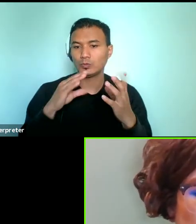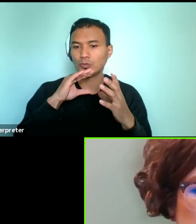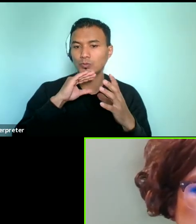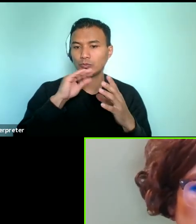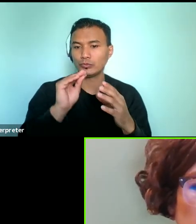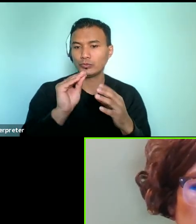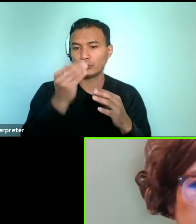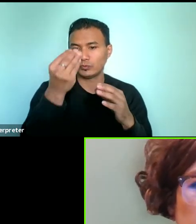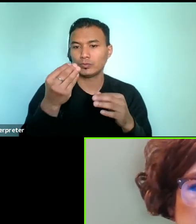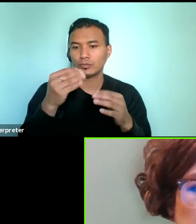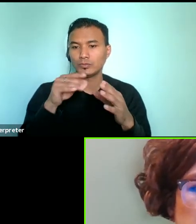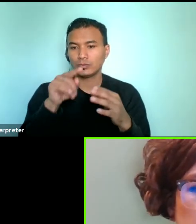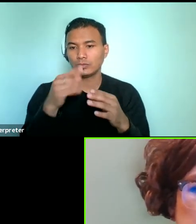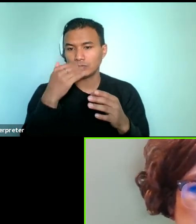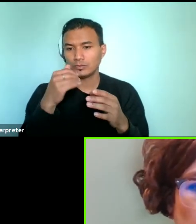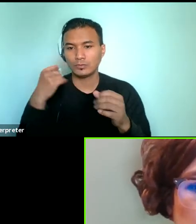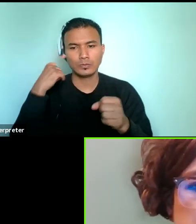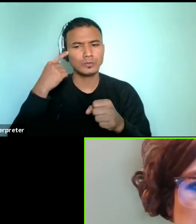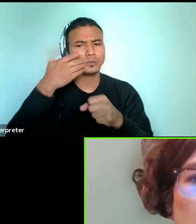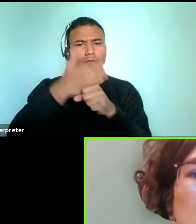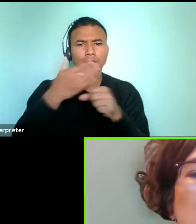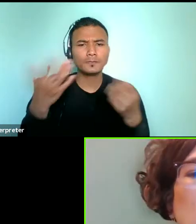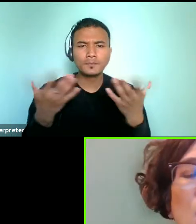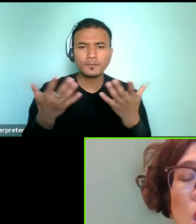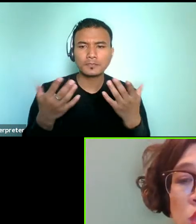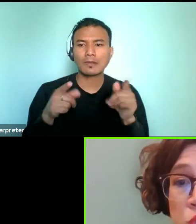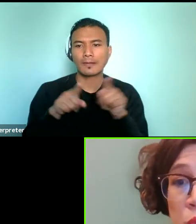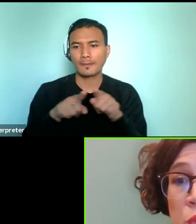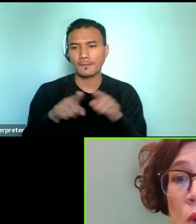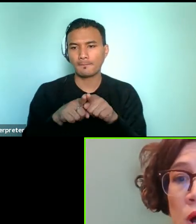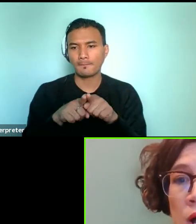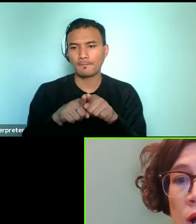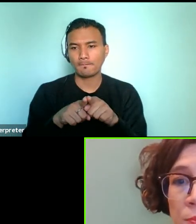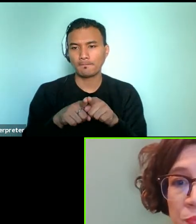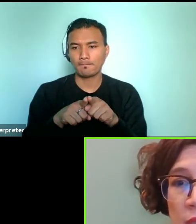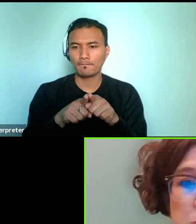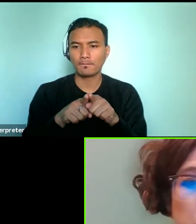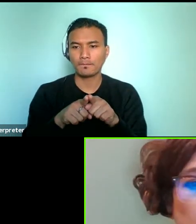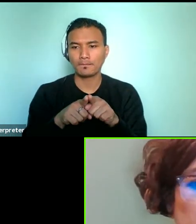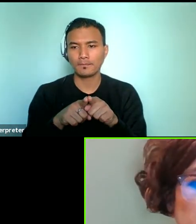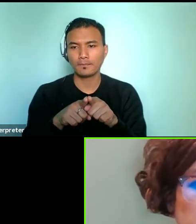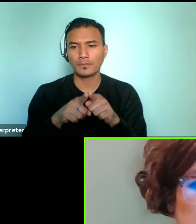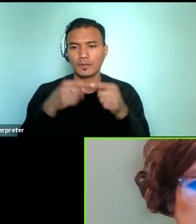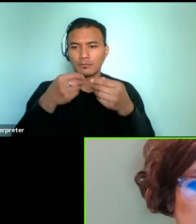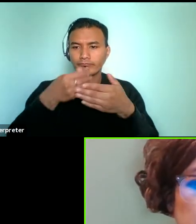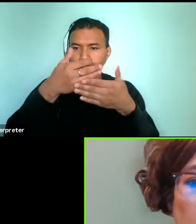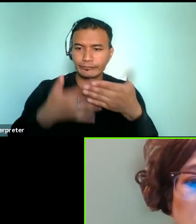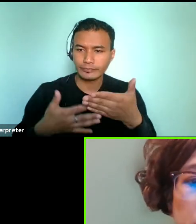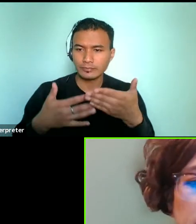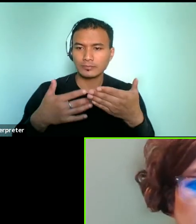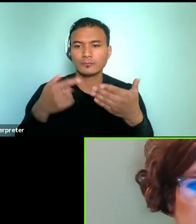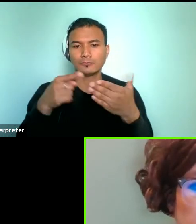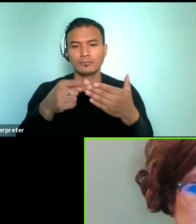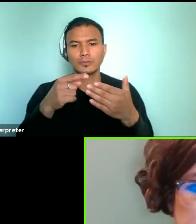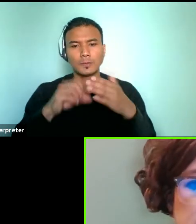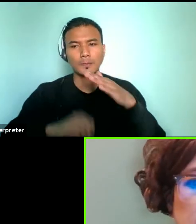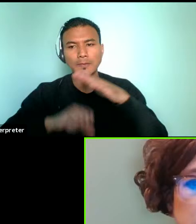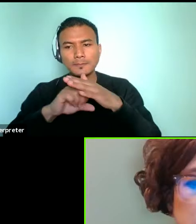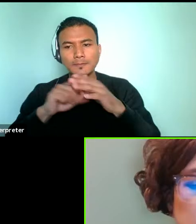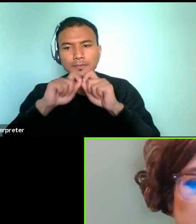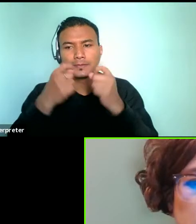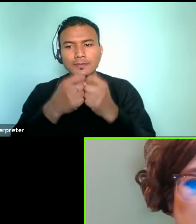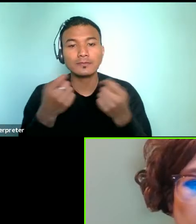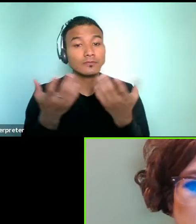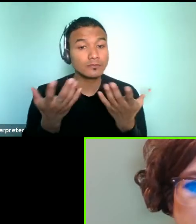beginning of the forum. So the aim of this session is also to explore what would be the priority areas